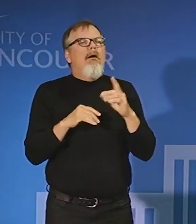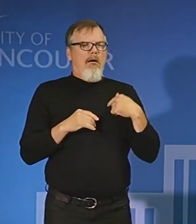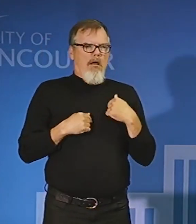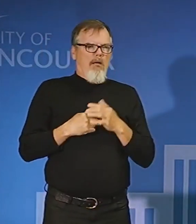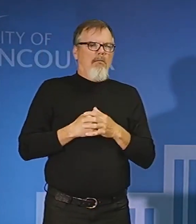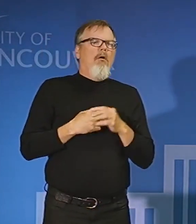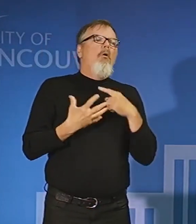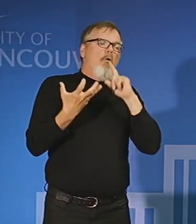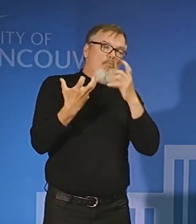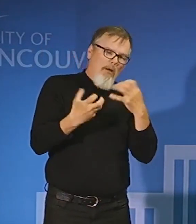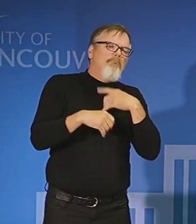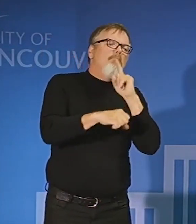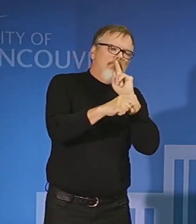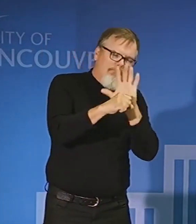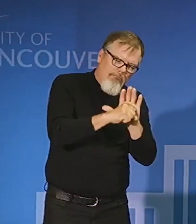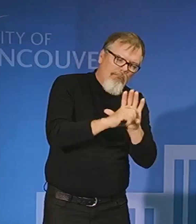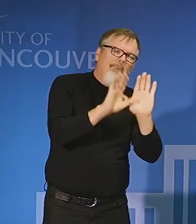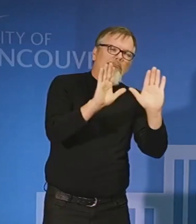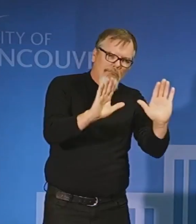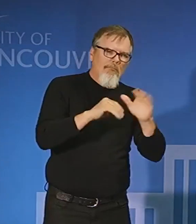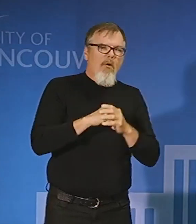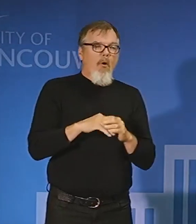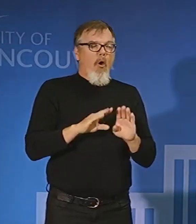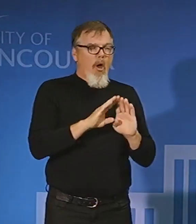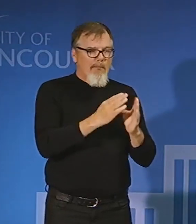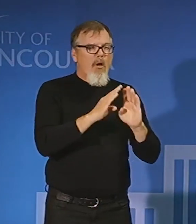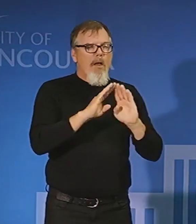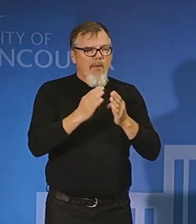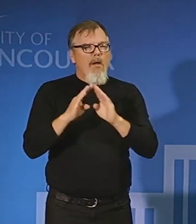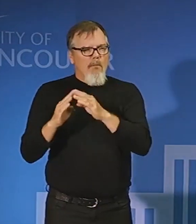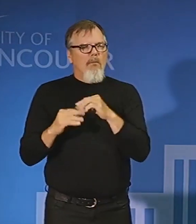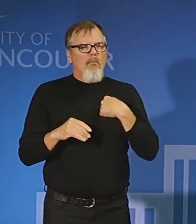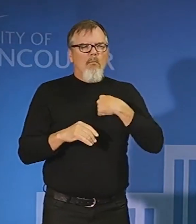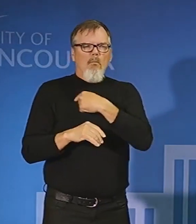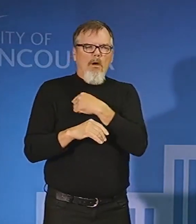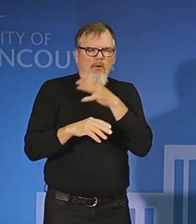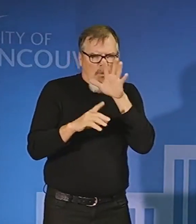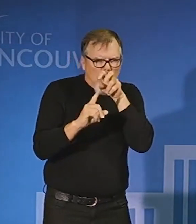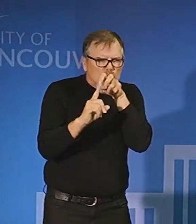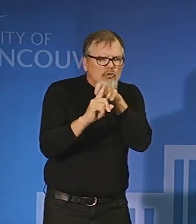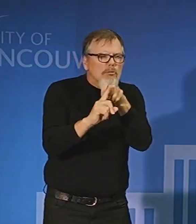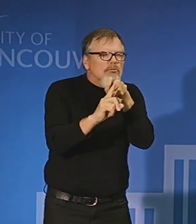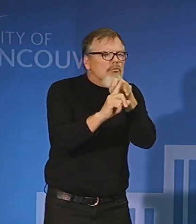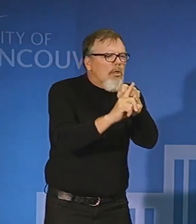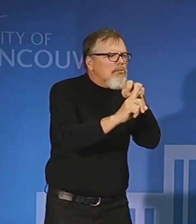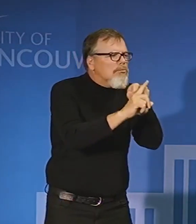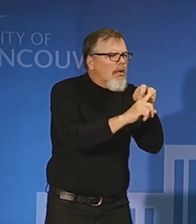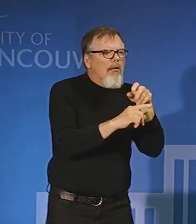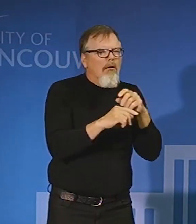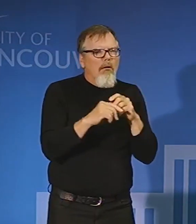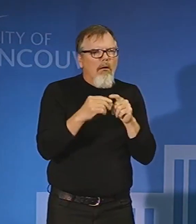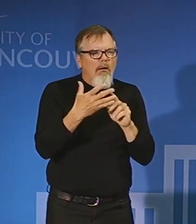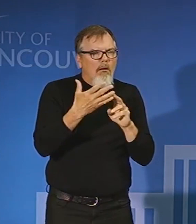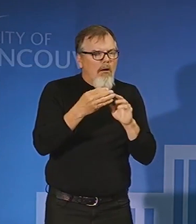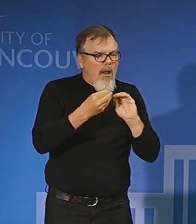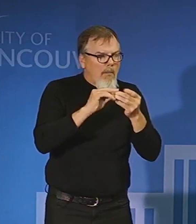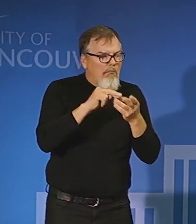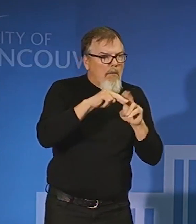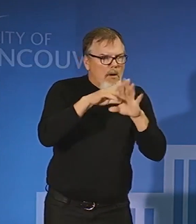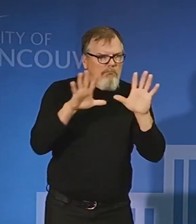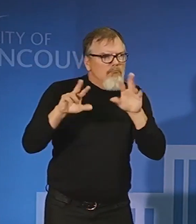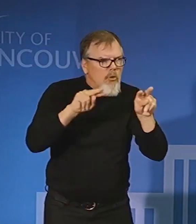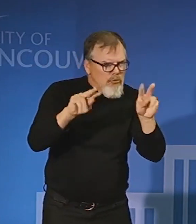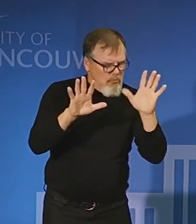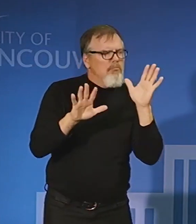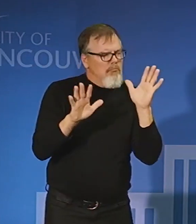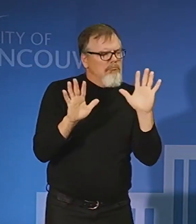reassurance, as we reopen, we are going to be carefully monitoring to make sure we don't see a resurgence in cases. We have ample capacity to